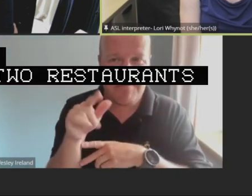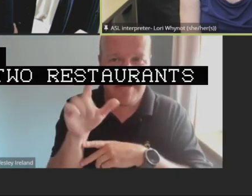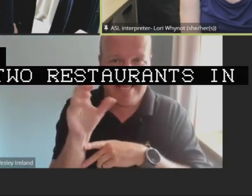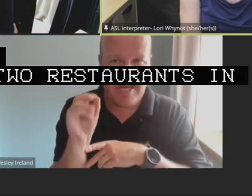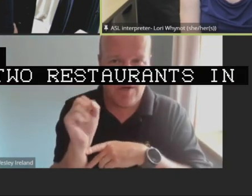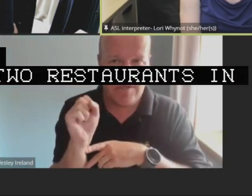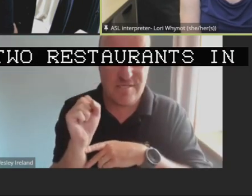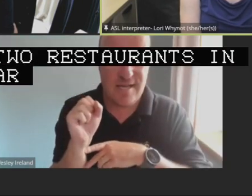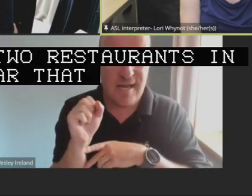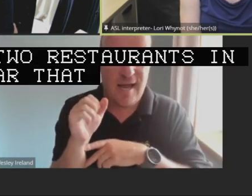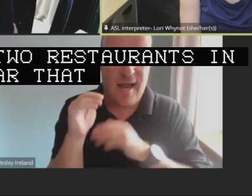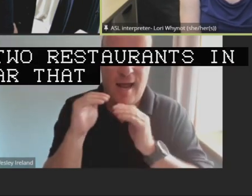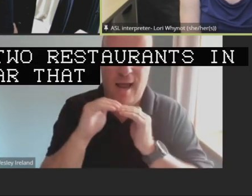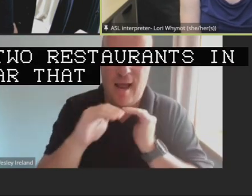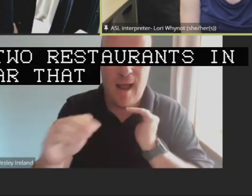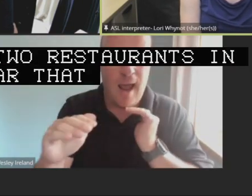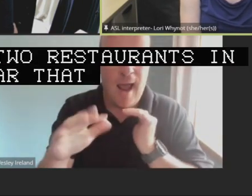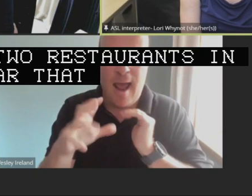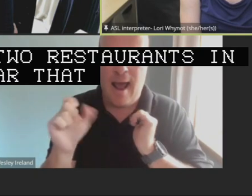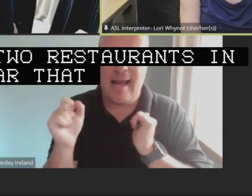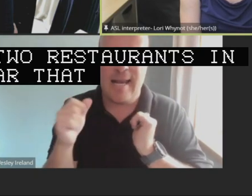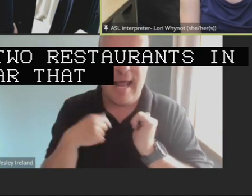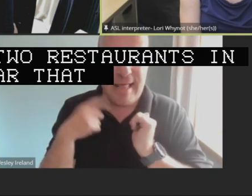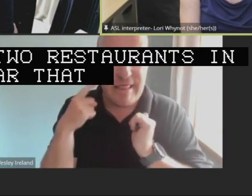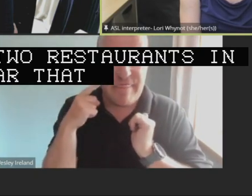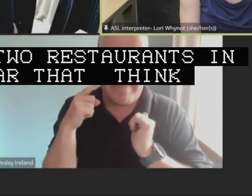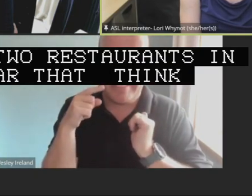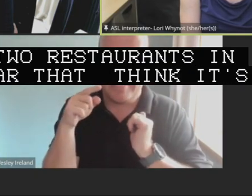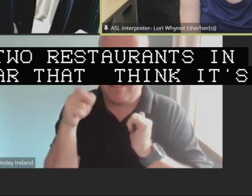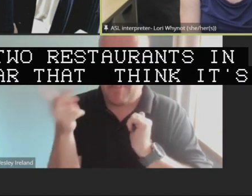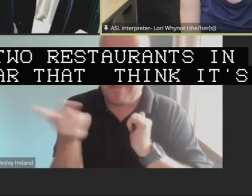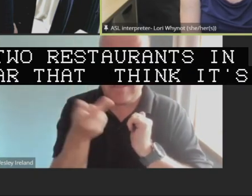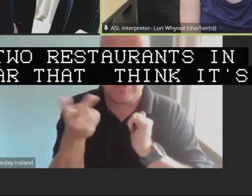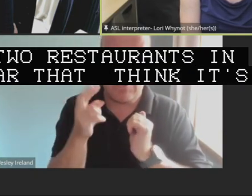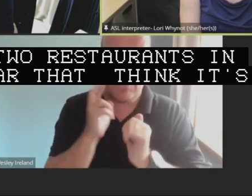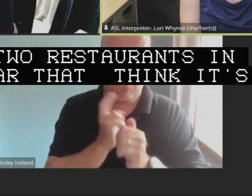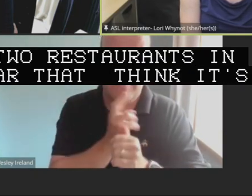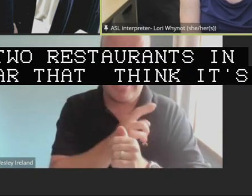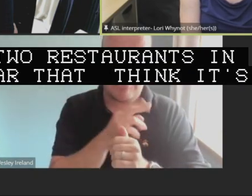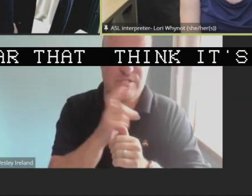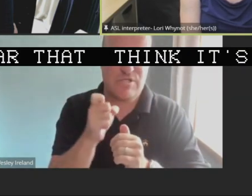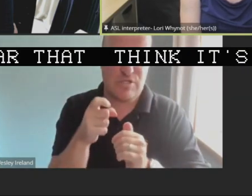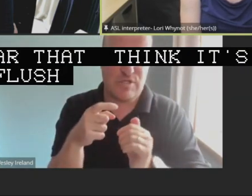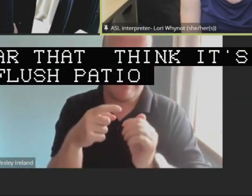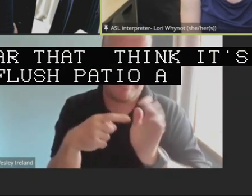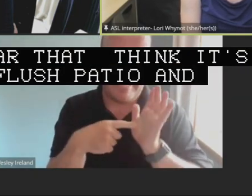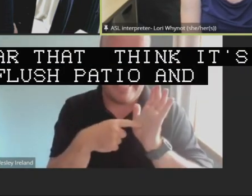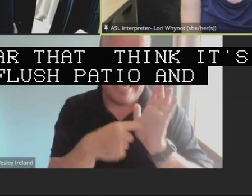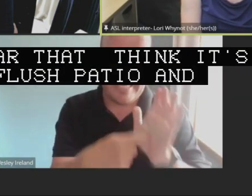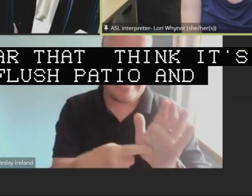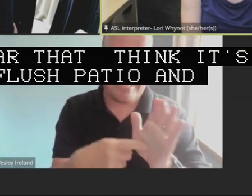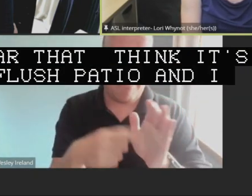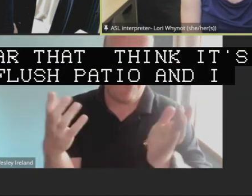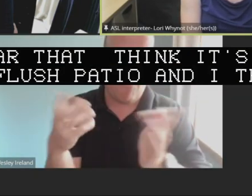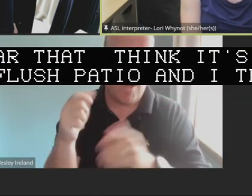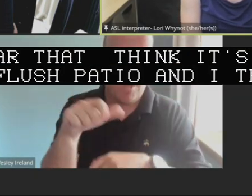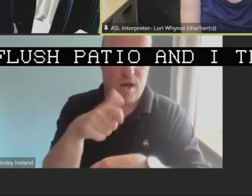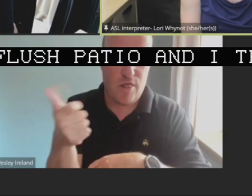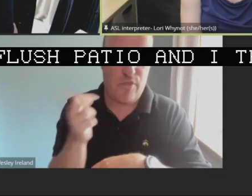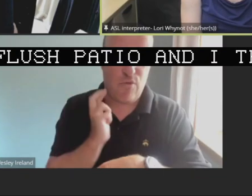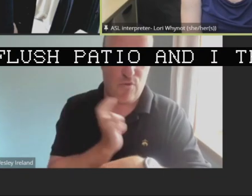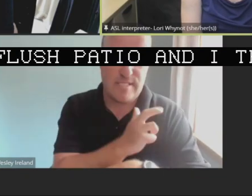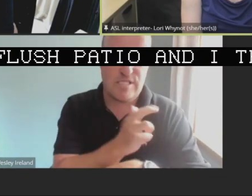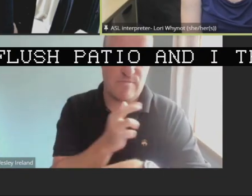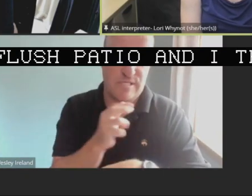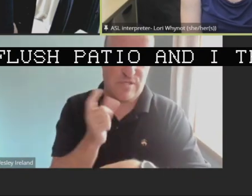it's they've got the perfect flush patio, and I think those two restaurants